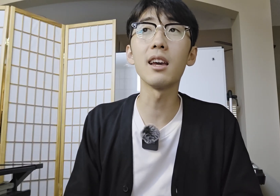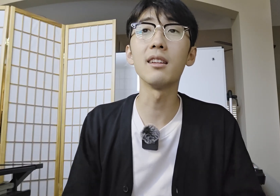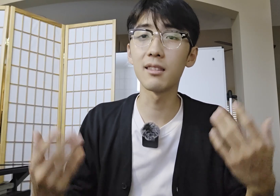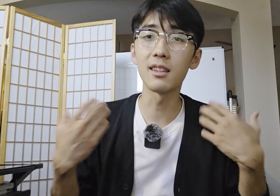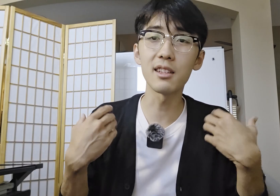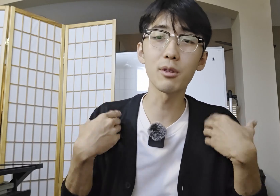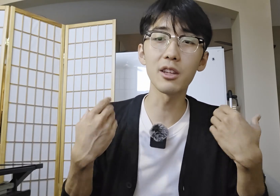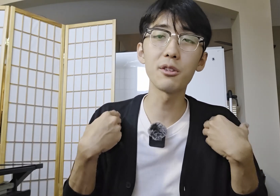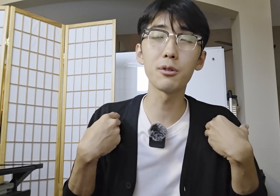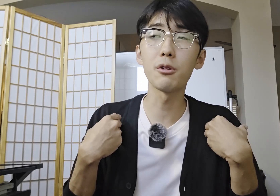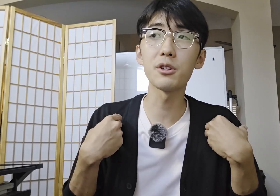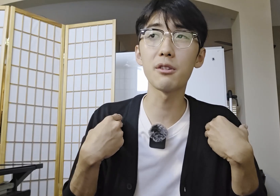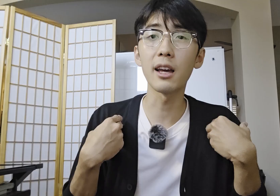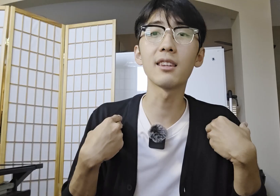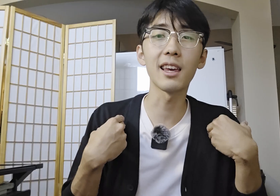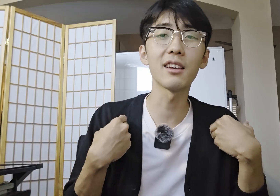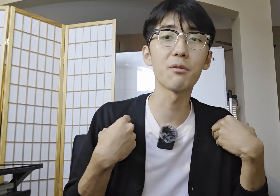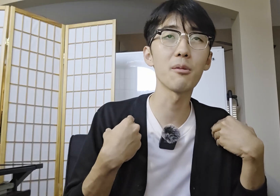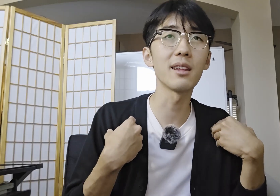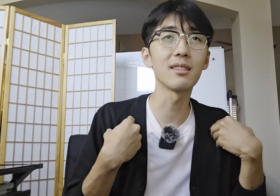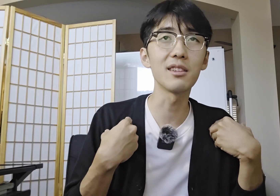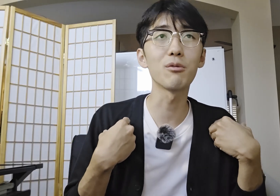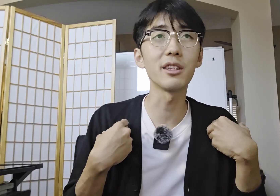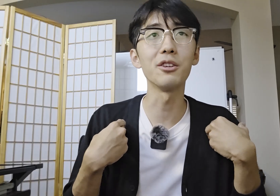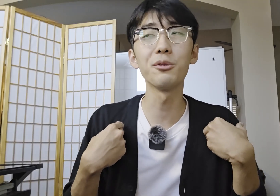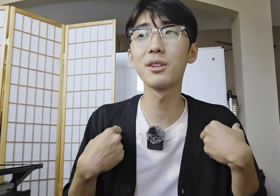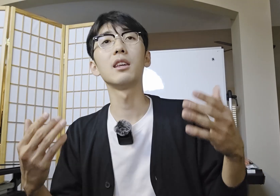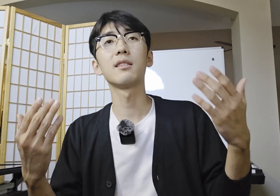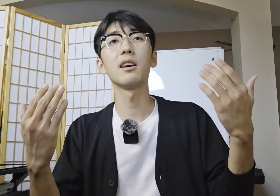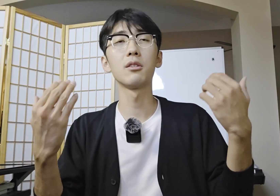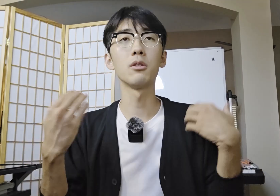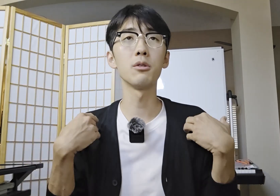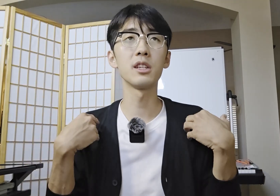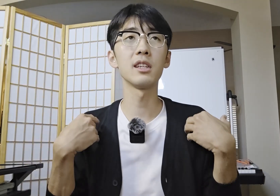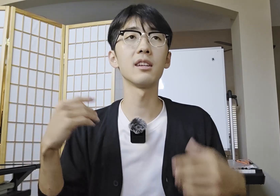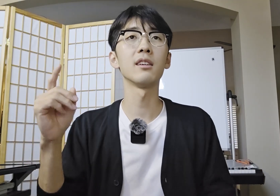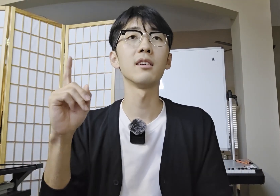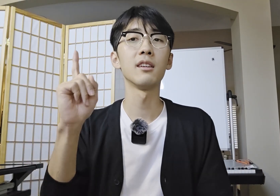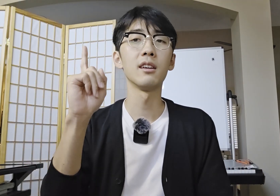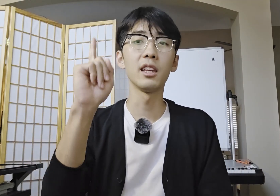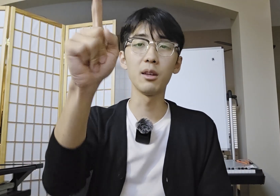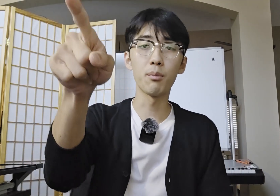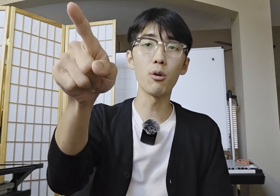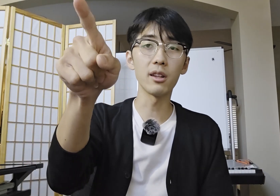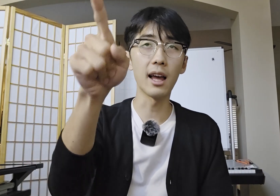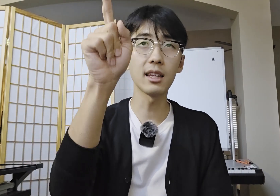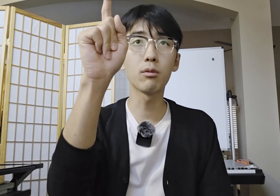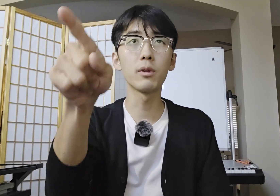and this is what they use for yoji, so I can't confirm that this is what they use. He said yoji, I think that